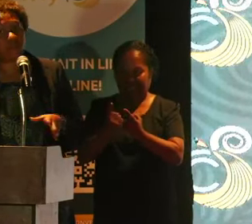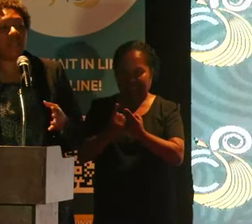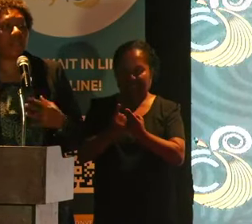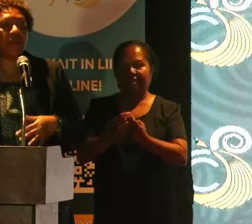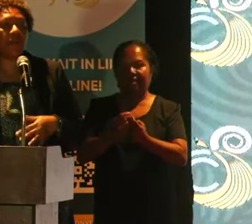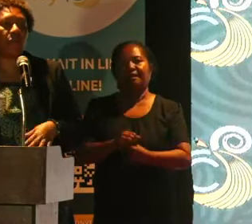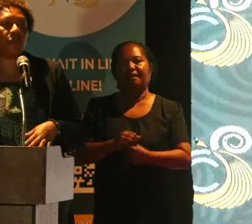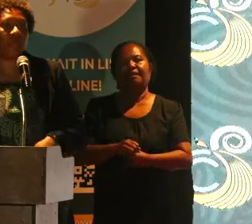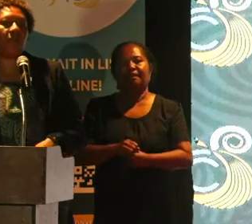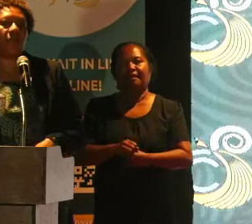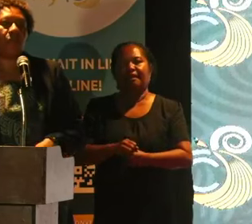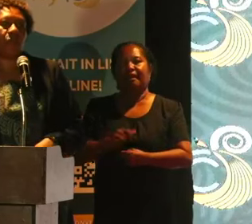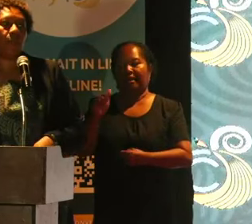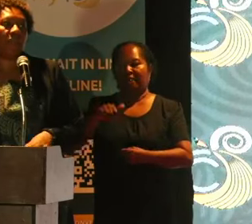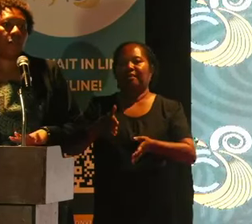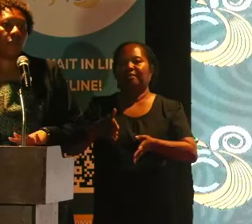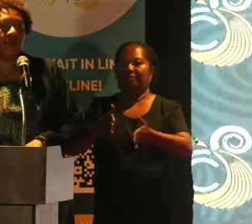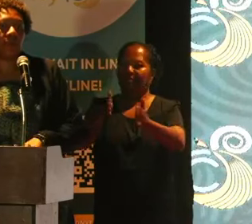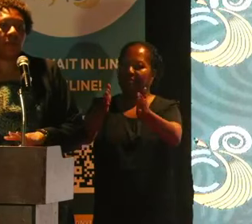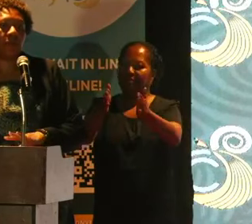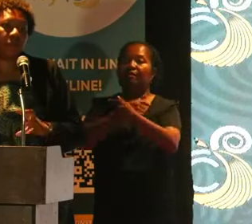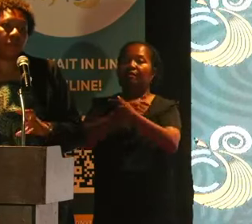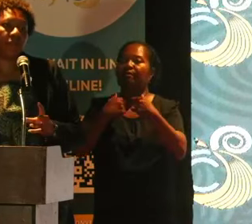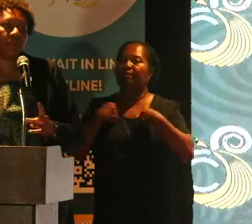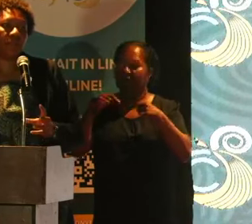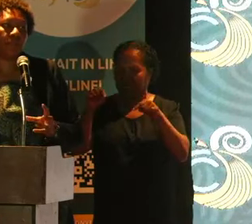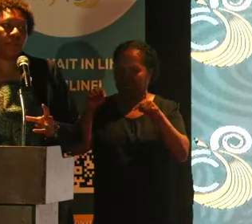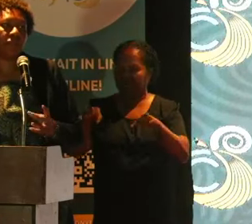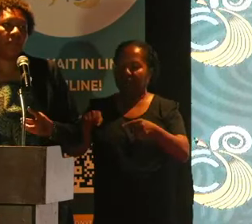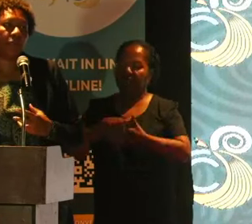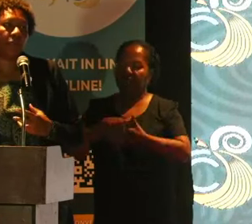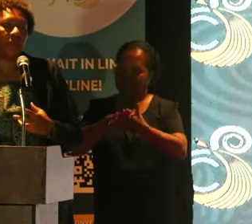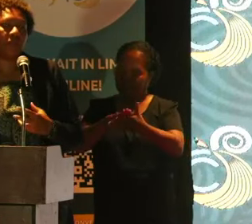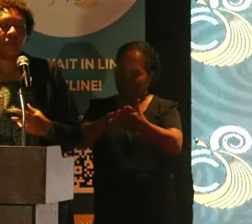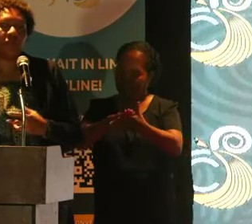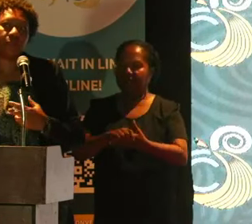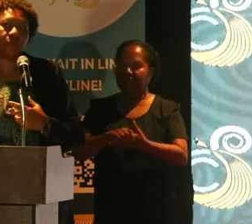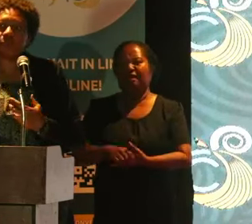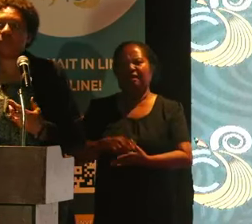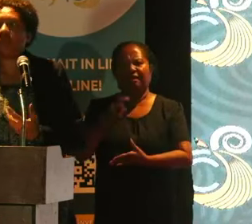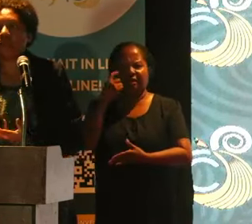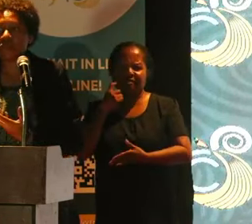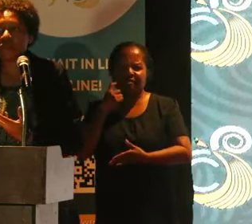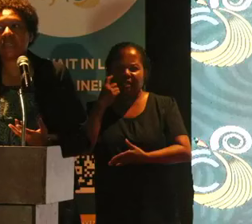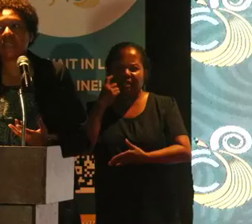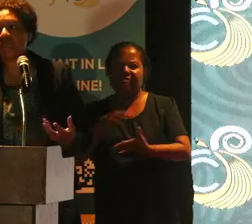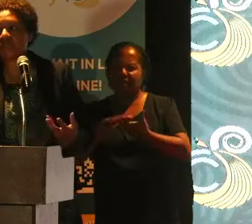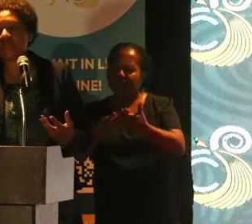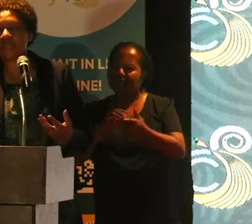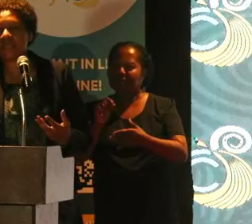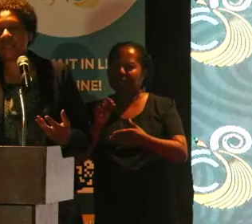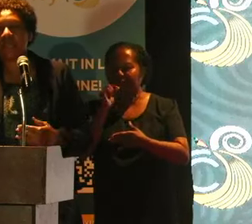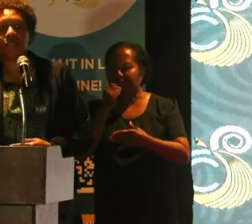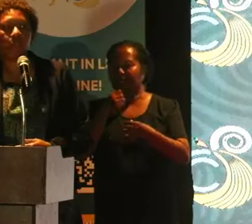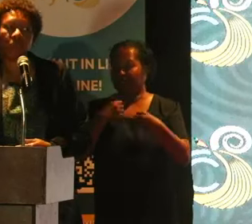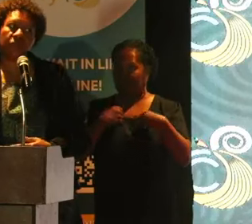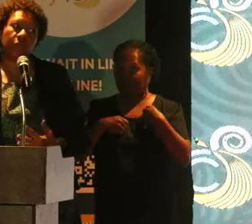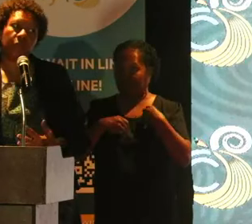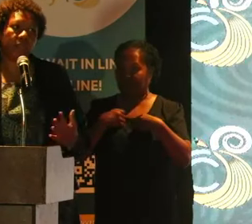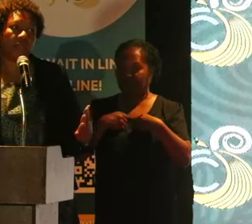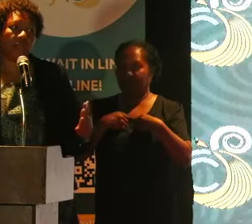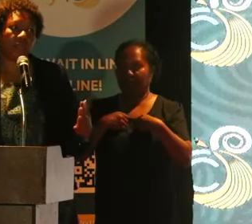the right thing in the right way. So we're here to help. We're a new look department trying to address, you know, our shortcomings previously. So